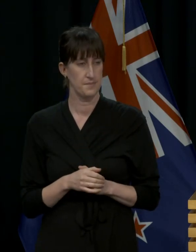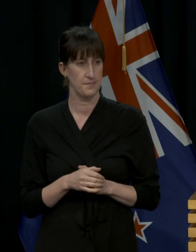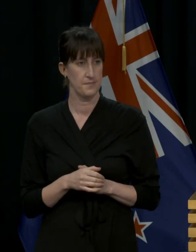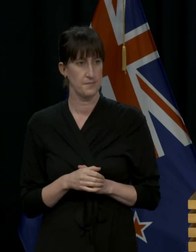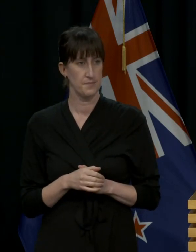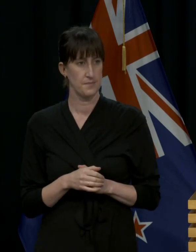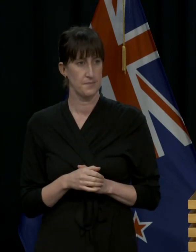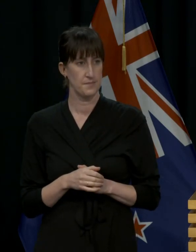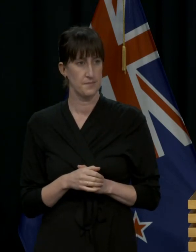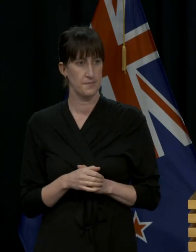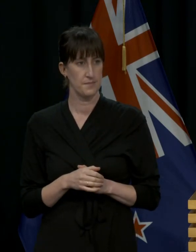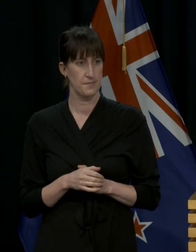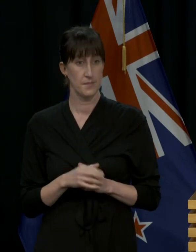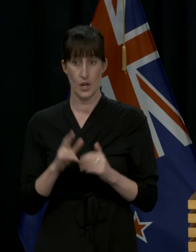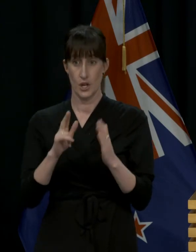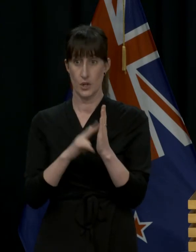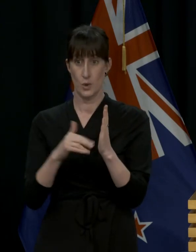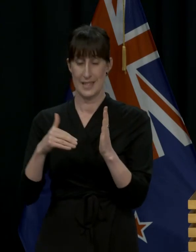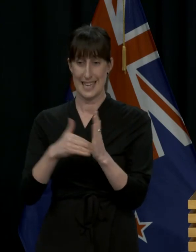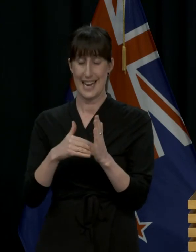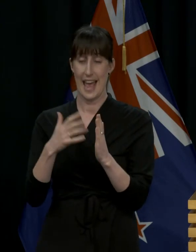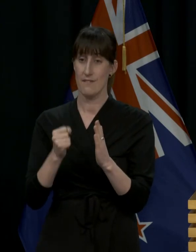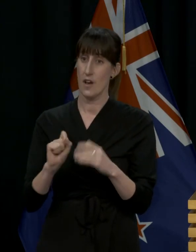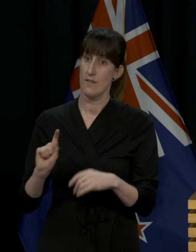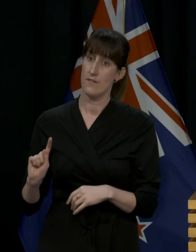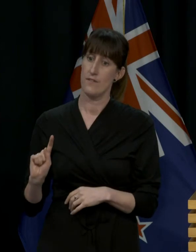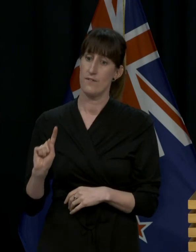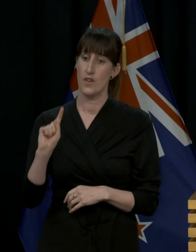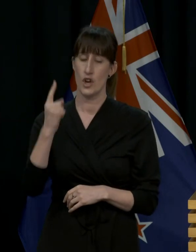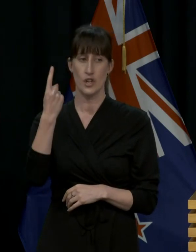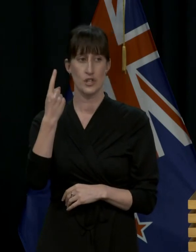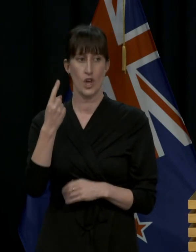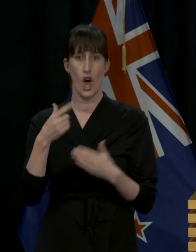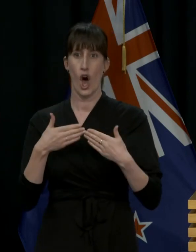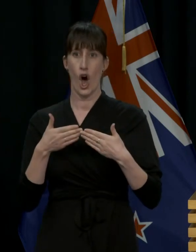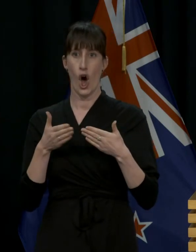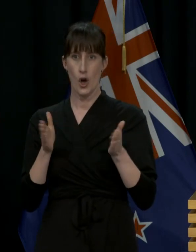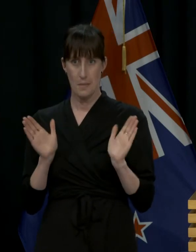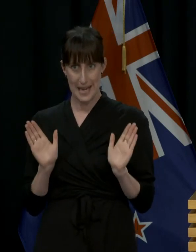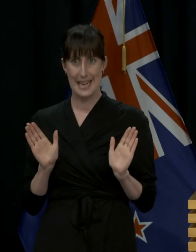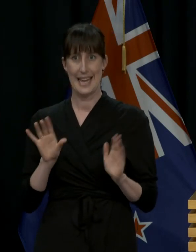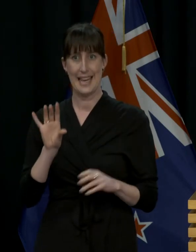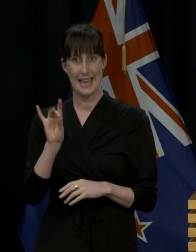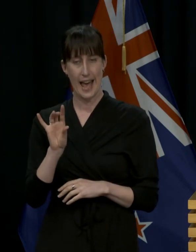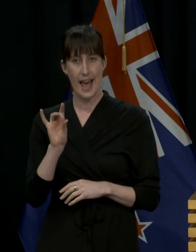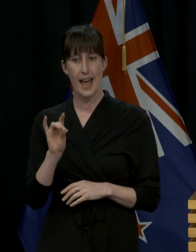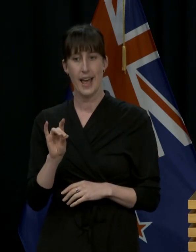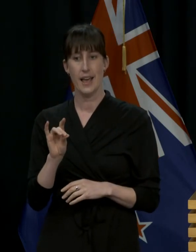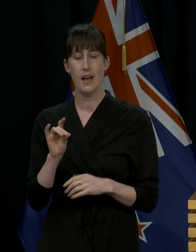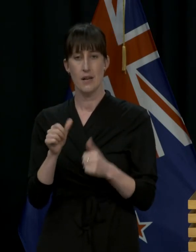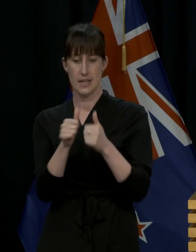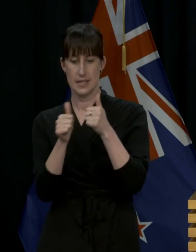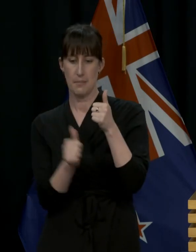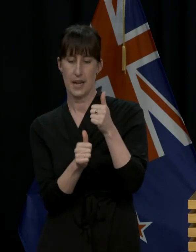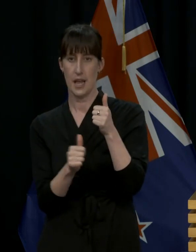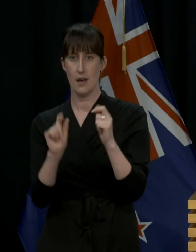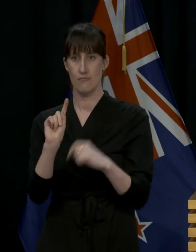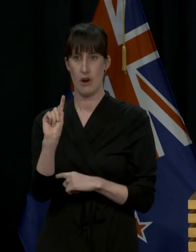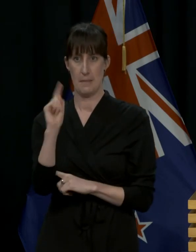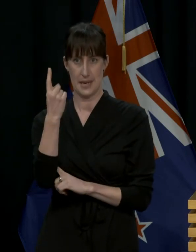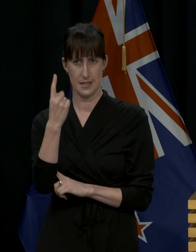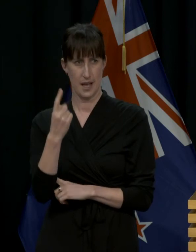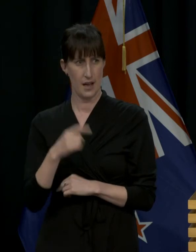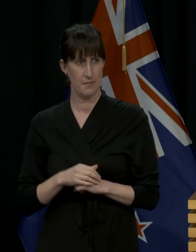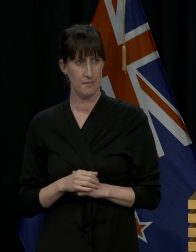it meaningful that New Zealand has its first openly LGBTI Deputy Prime Minister, and why did you pick Grant for that role?